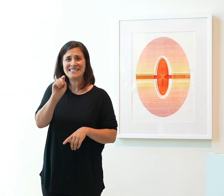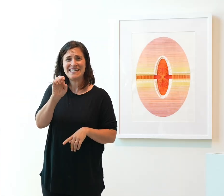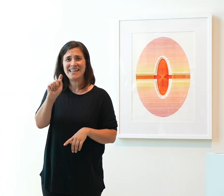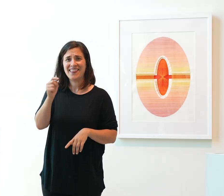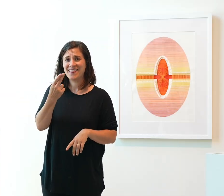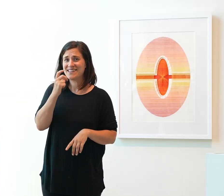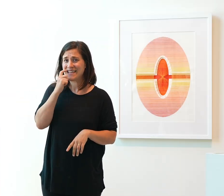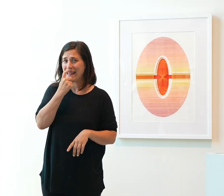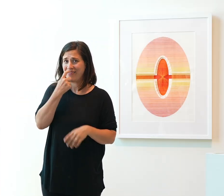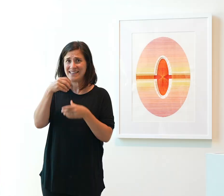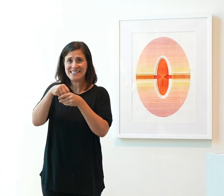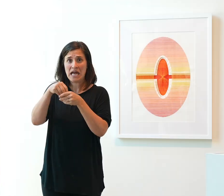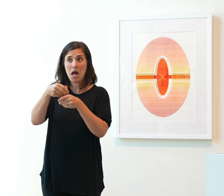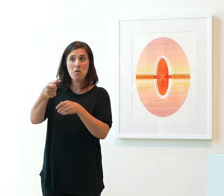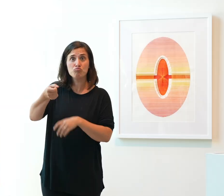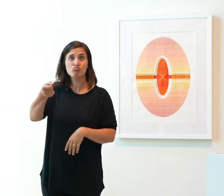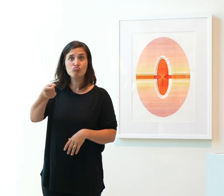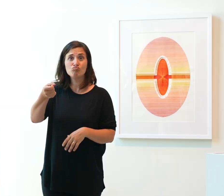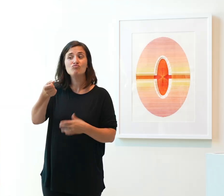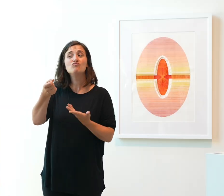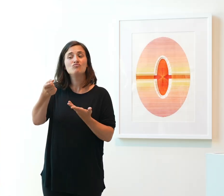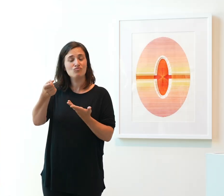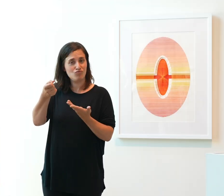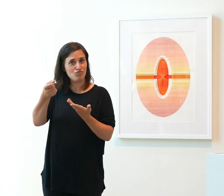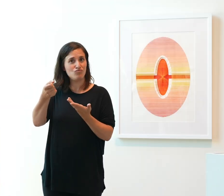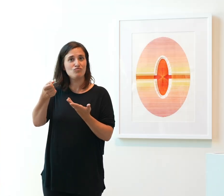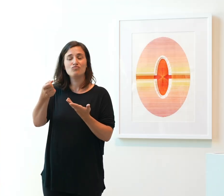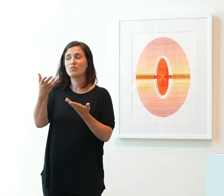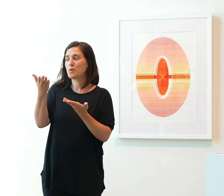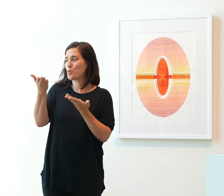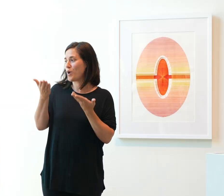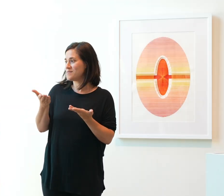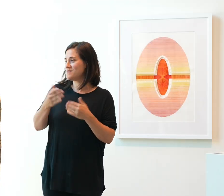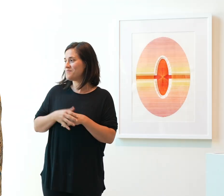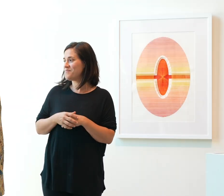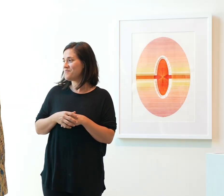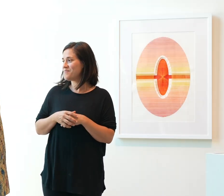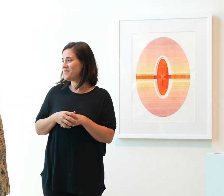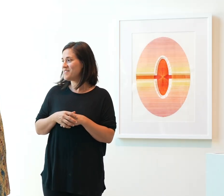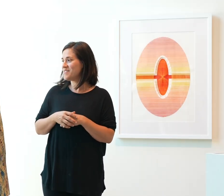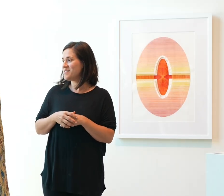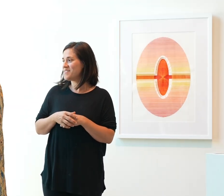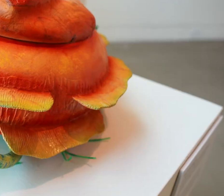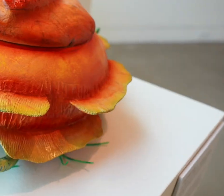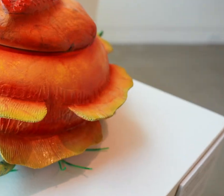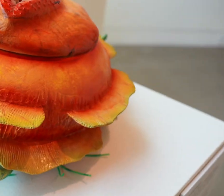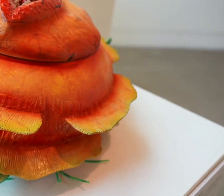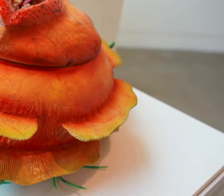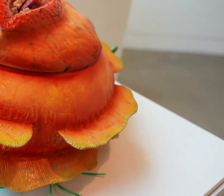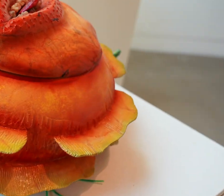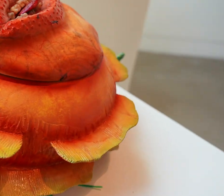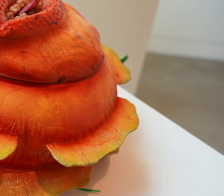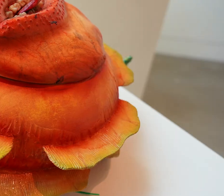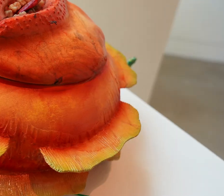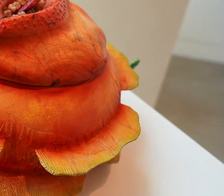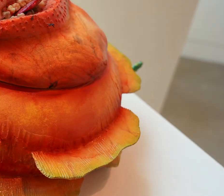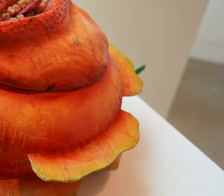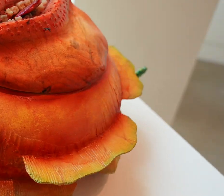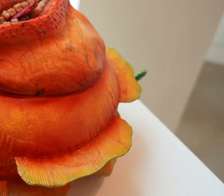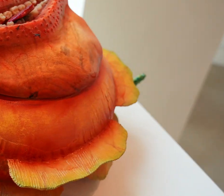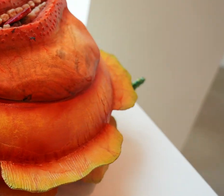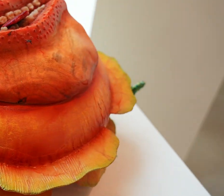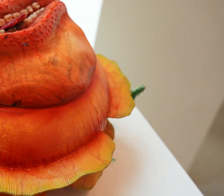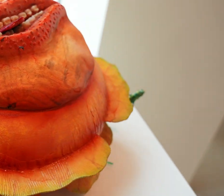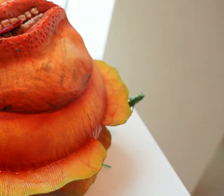not pulled teeth. And so that's where it's nice to see a friendly face. I